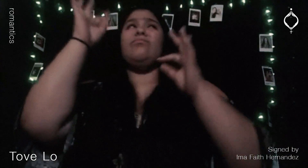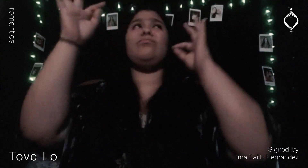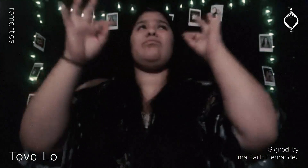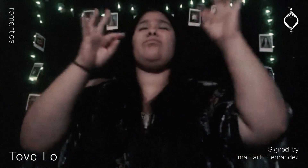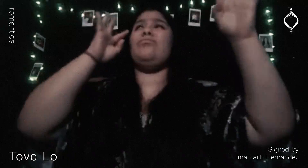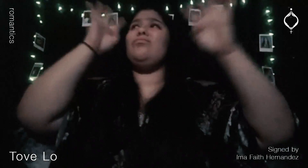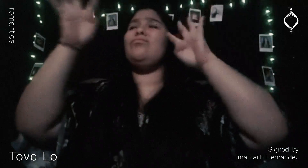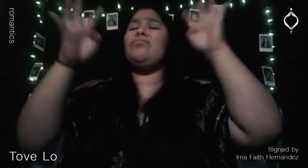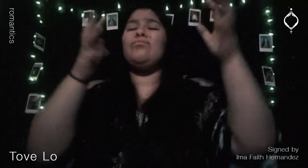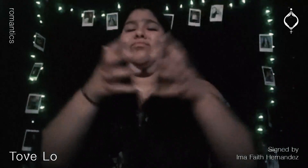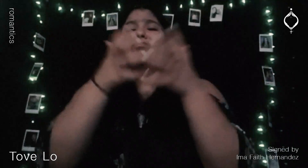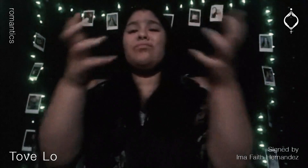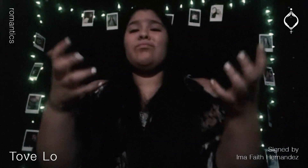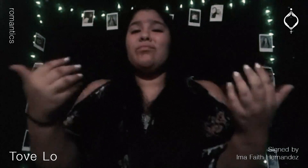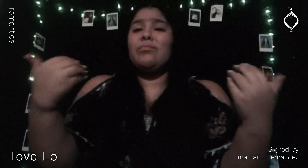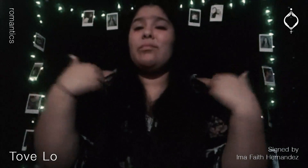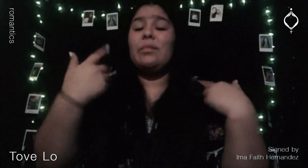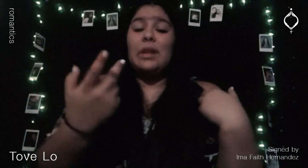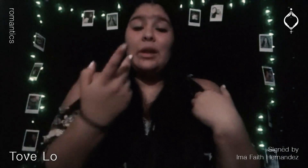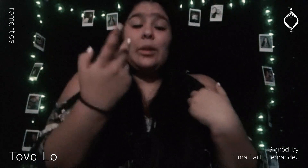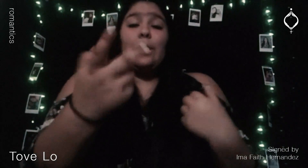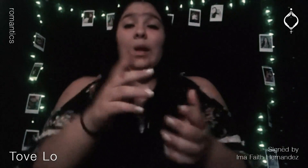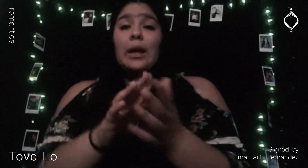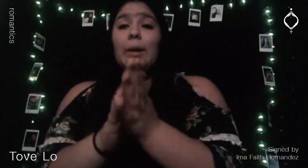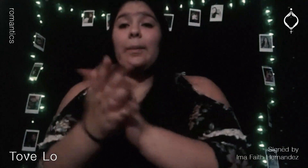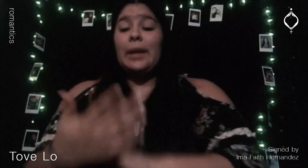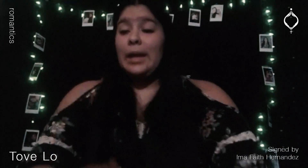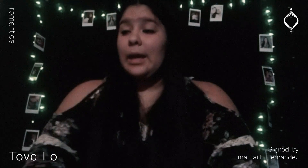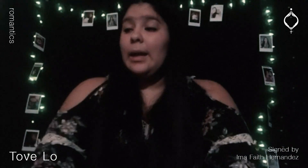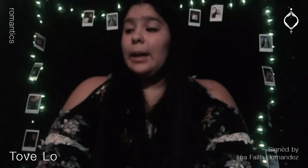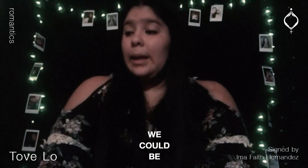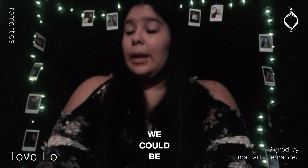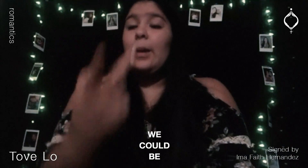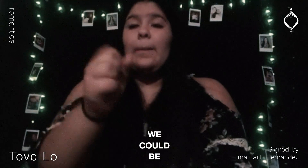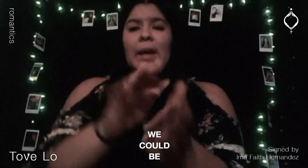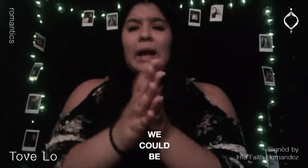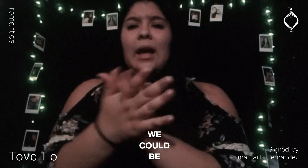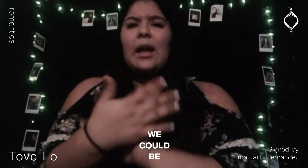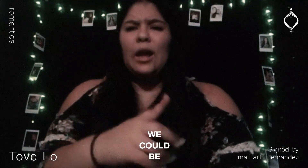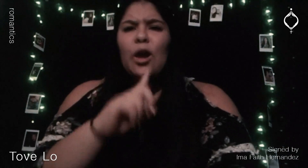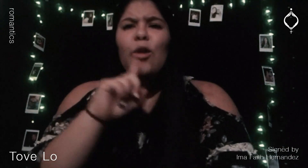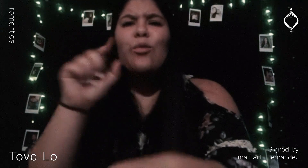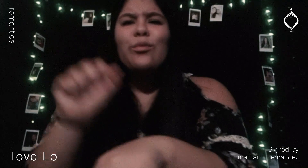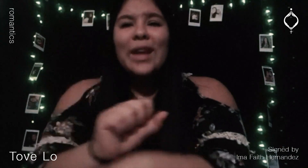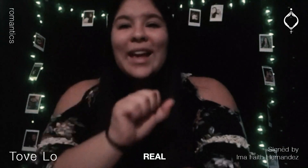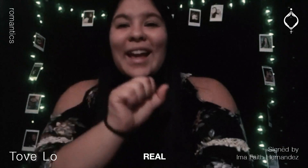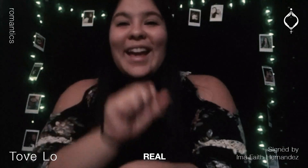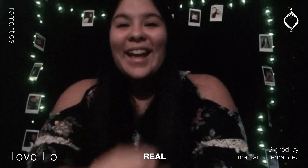Ooh Cause we could be We could be Real